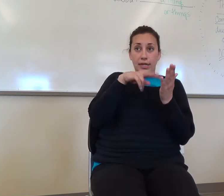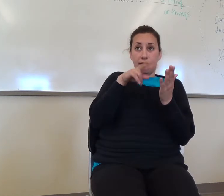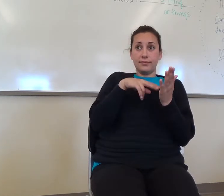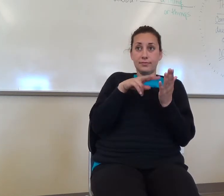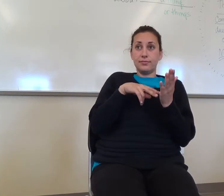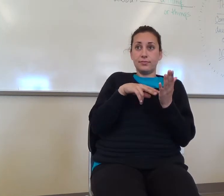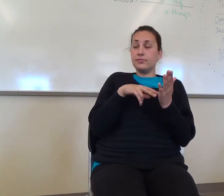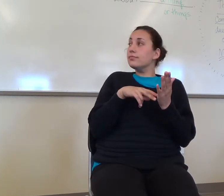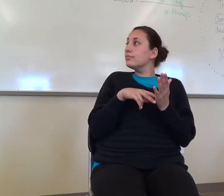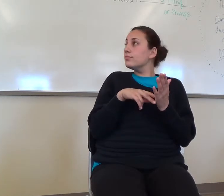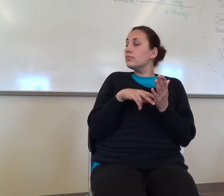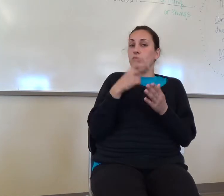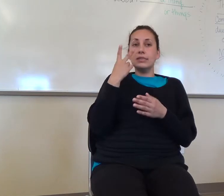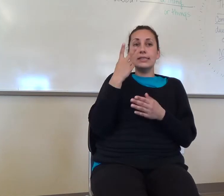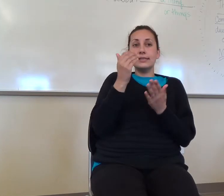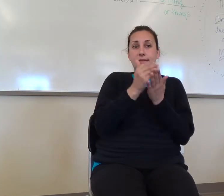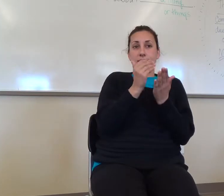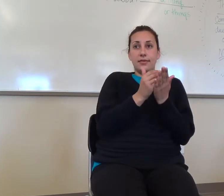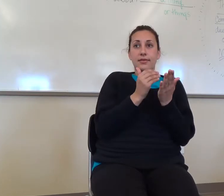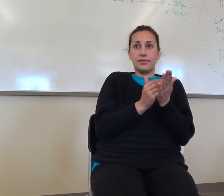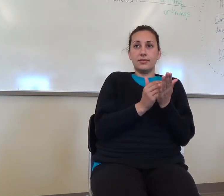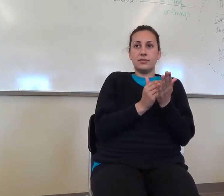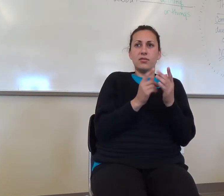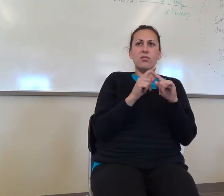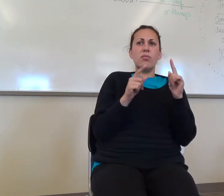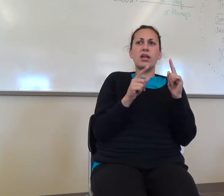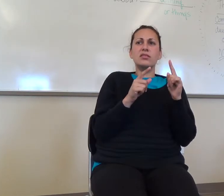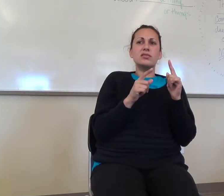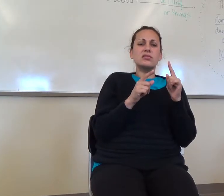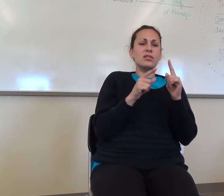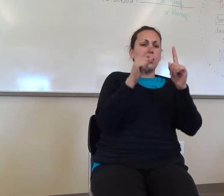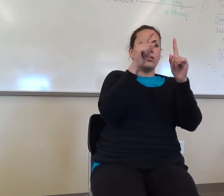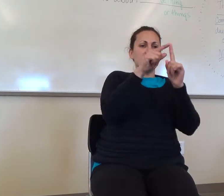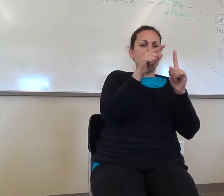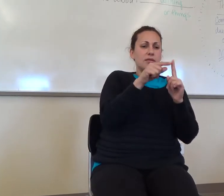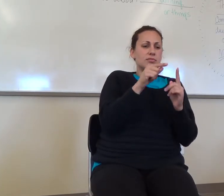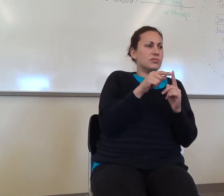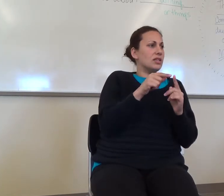I see this list. What are these steps? What are they steps of?